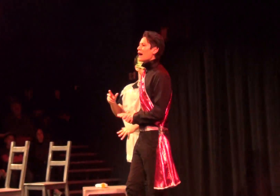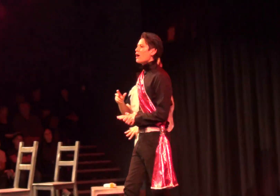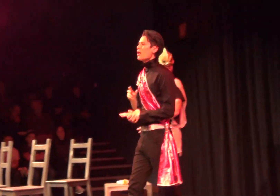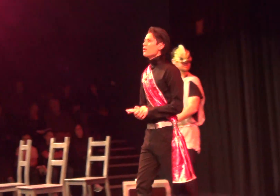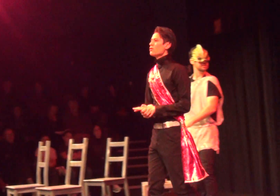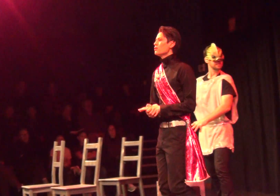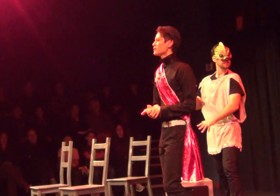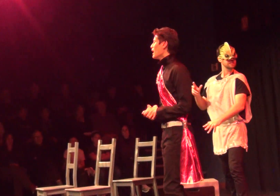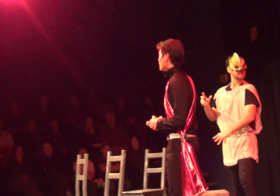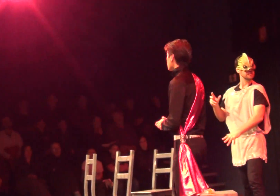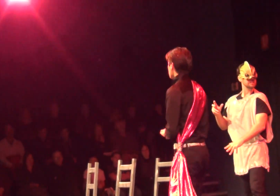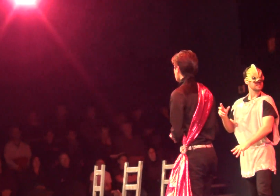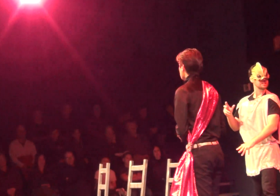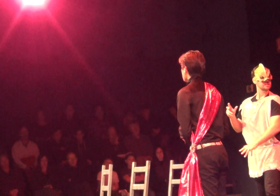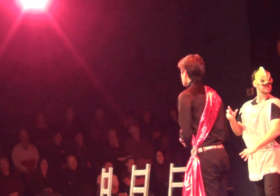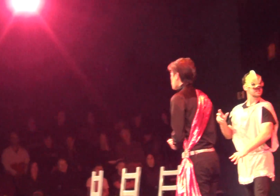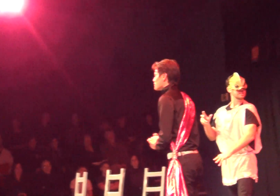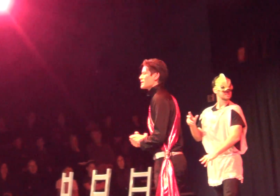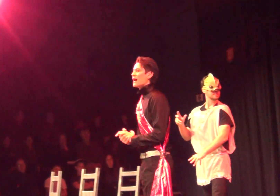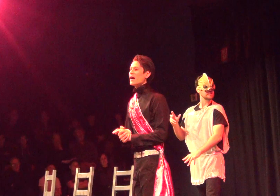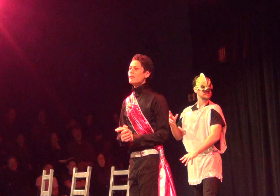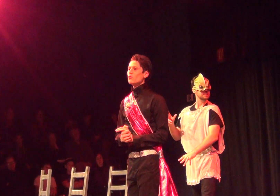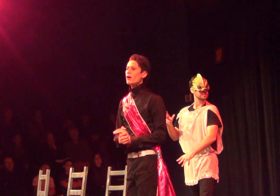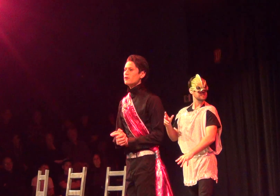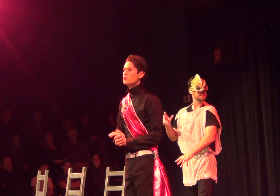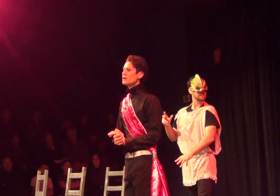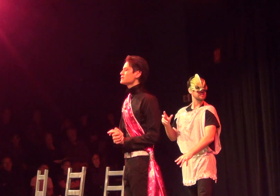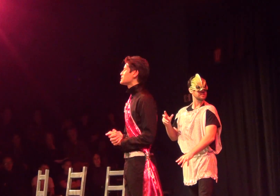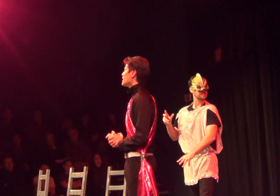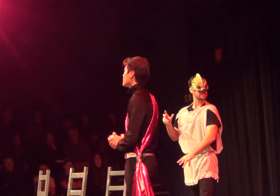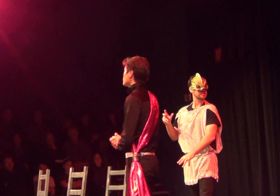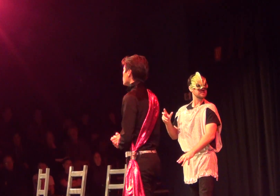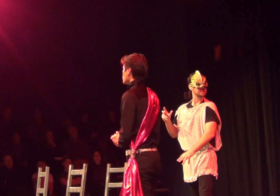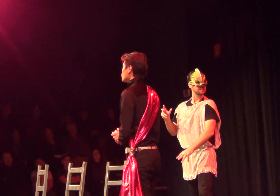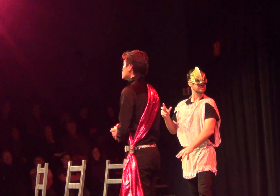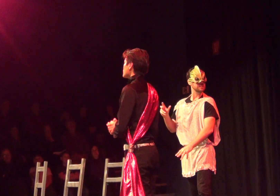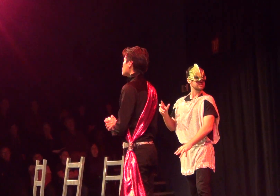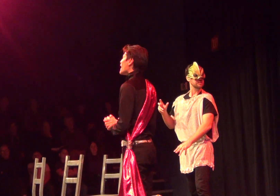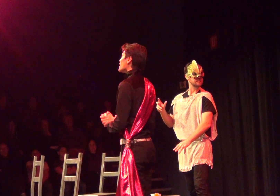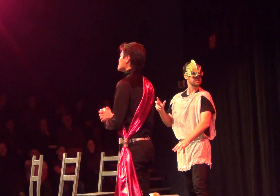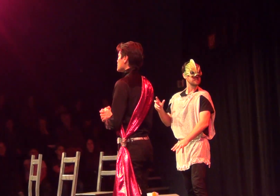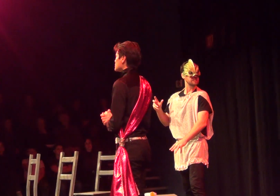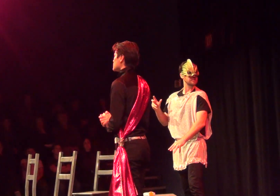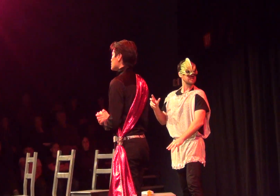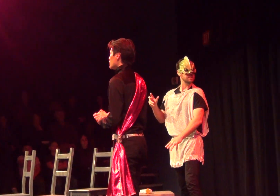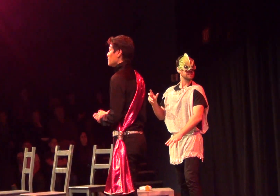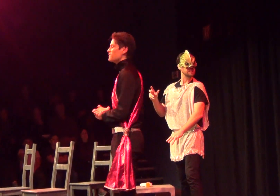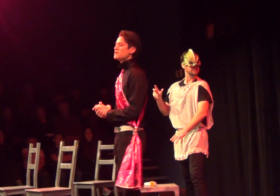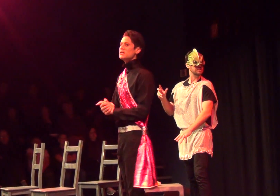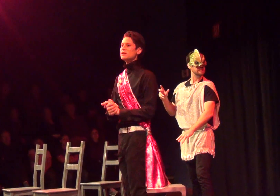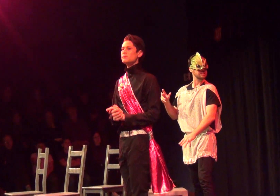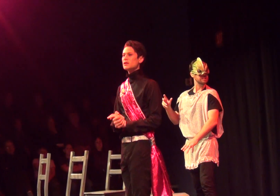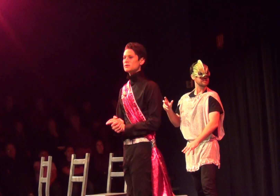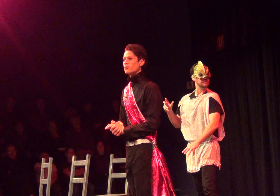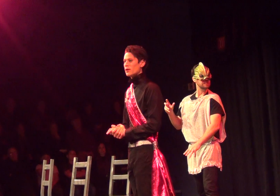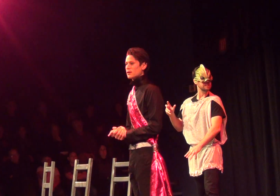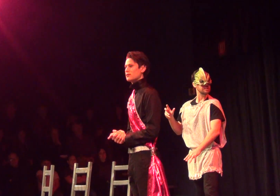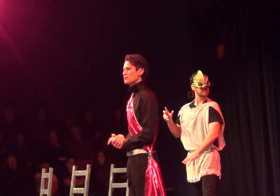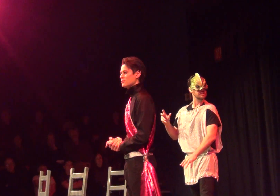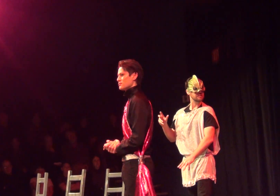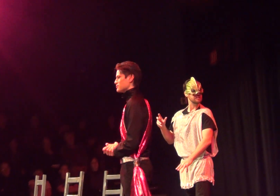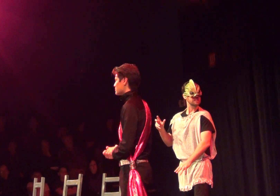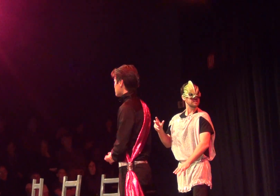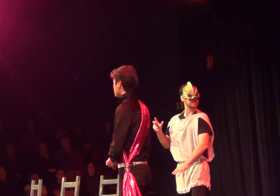We now come to the time where you must take your union mandate 15-minute